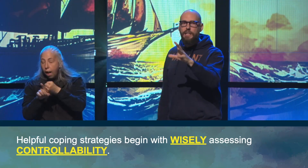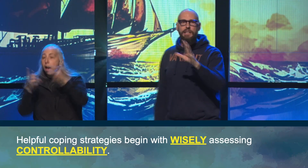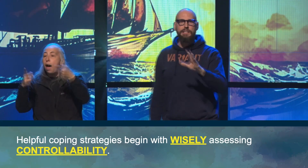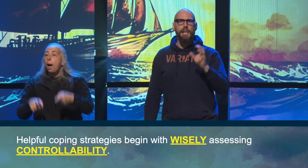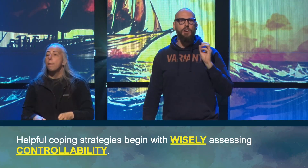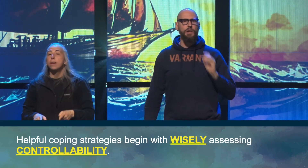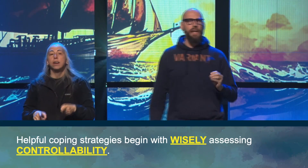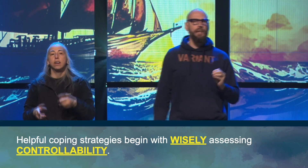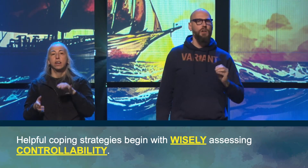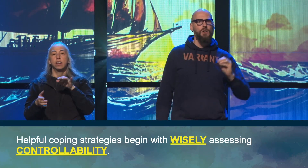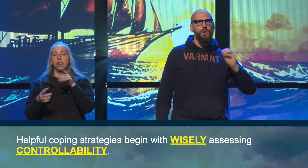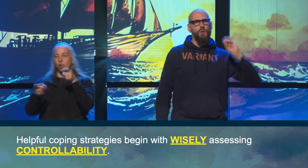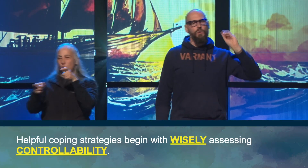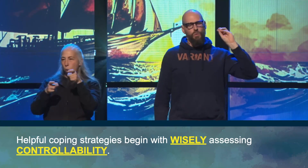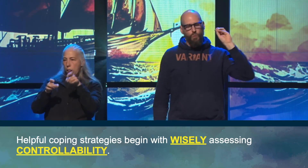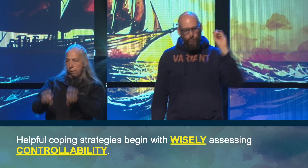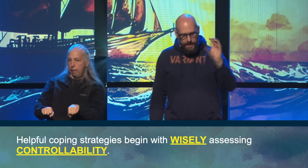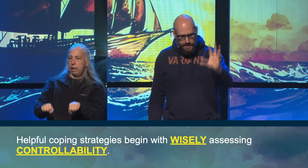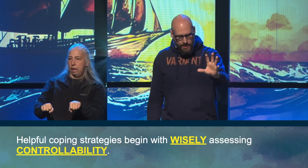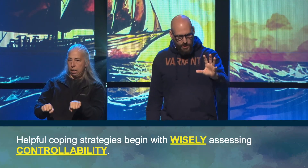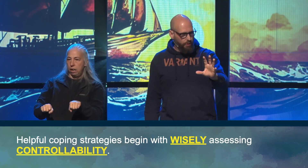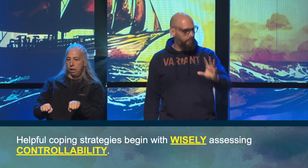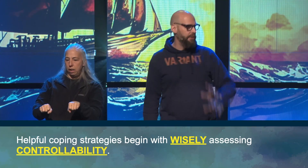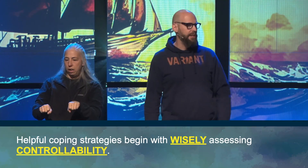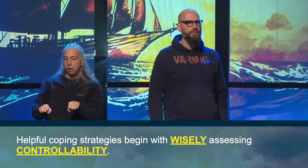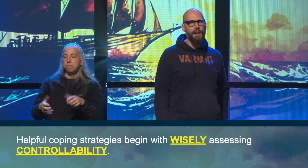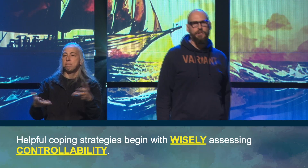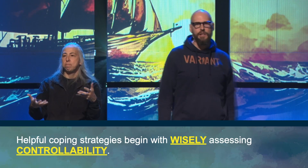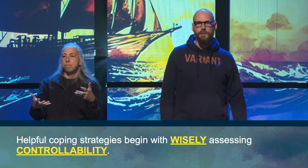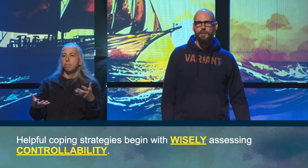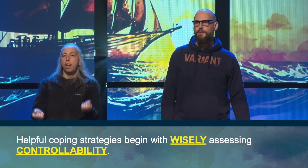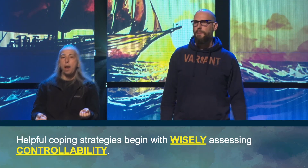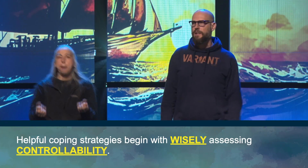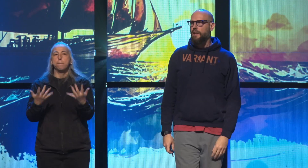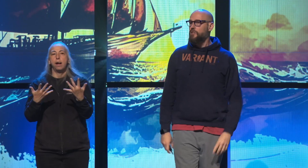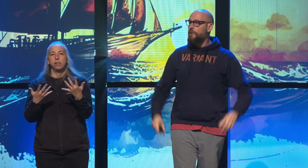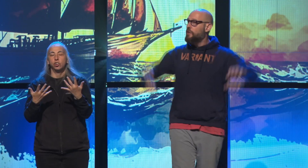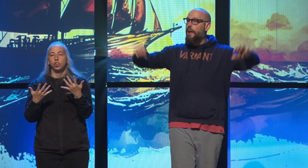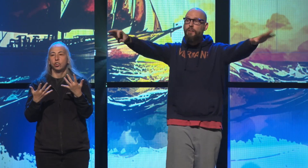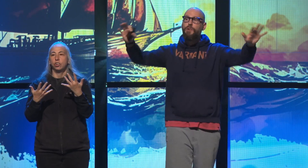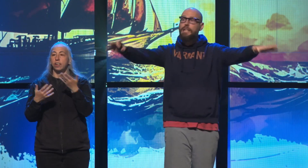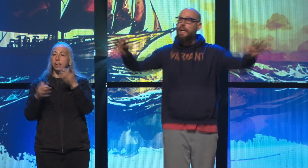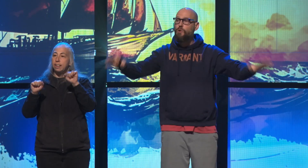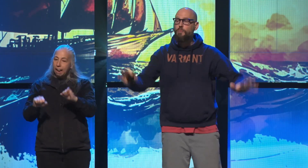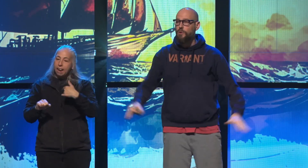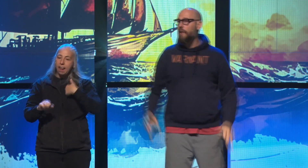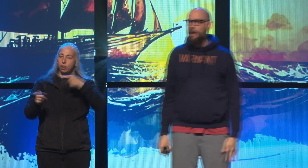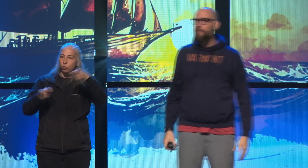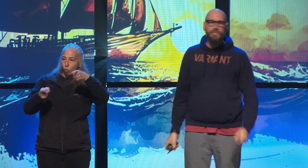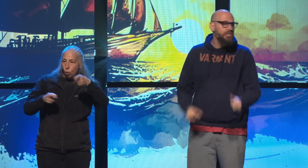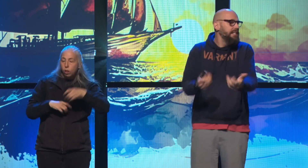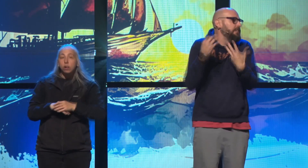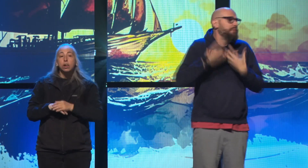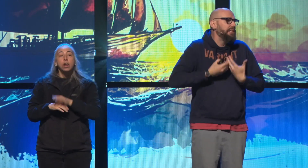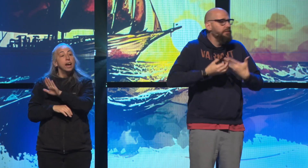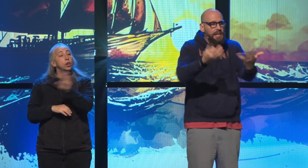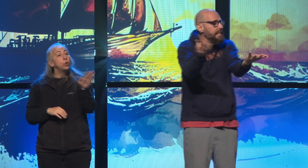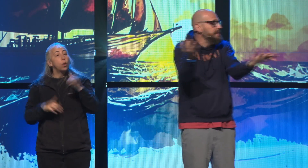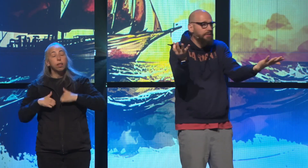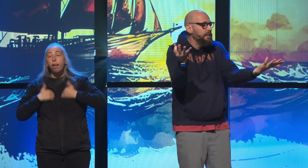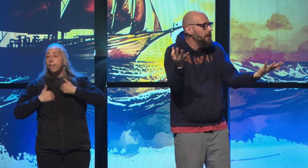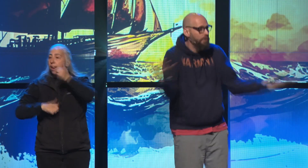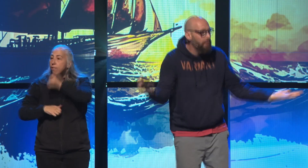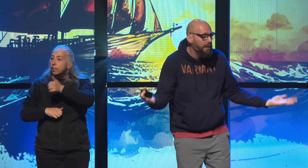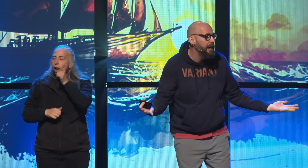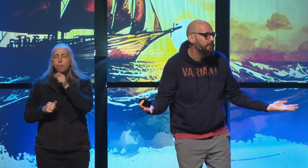by looking and saying, okay, what is the controllability factor here? So in your everyday normal life, because Jesus was living in